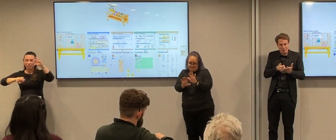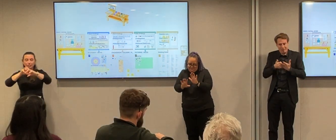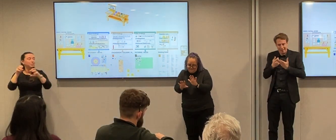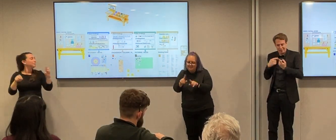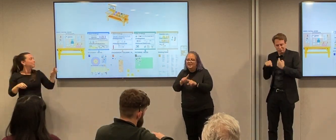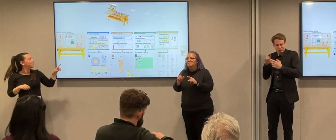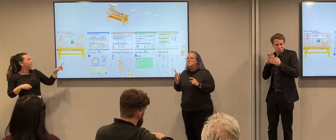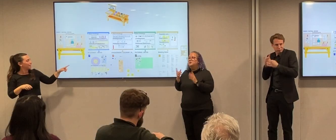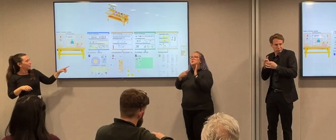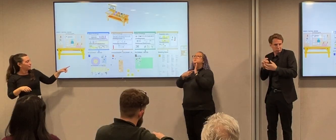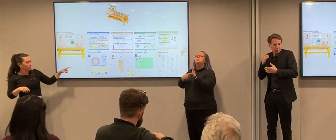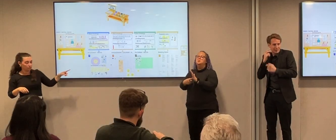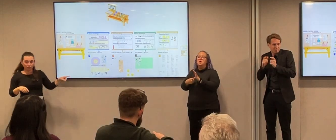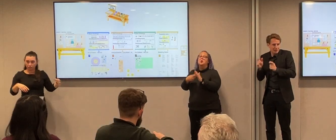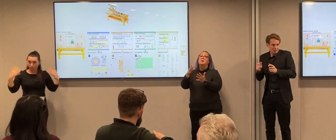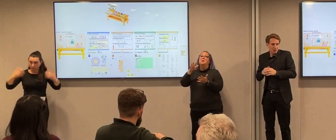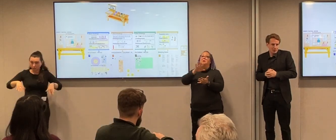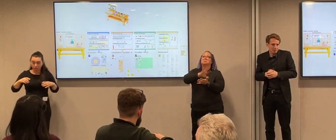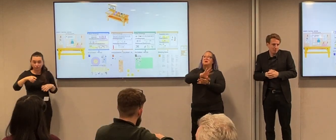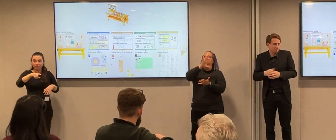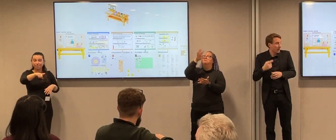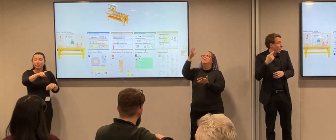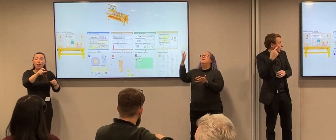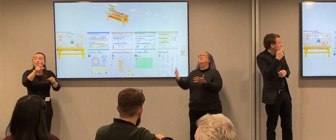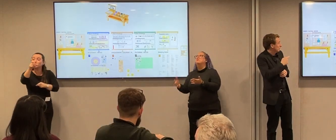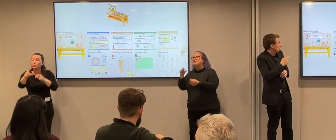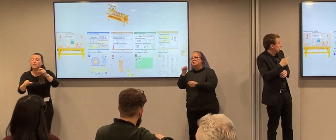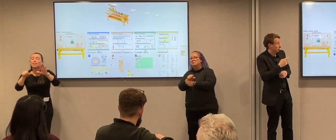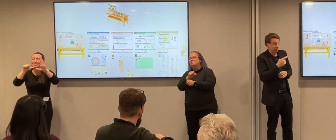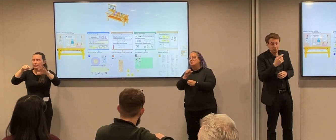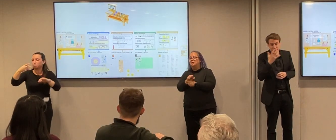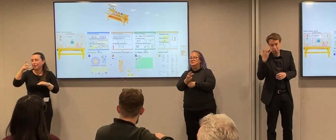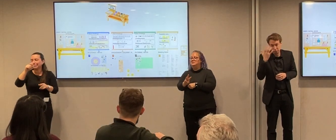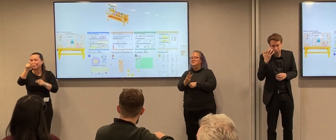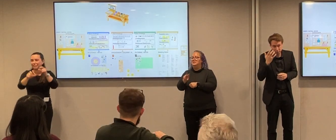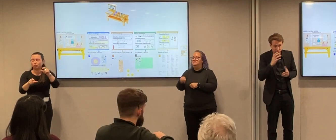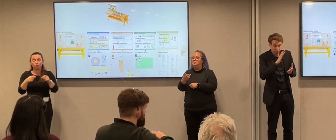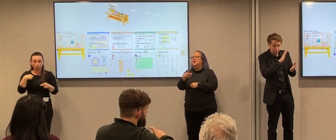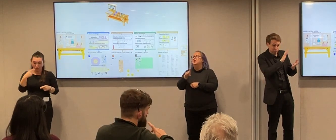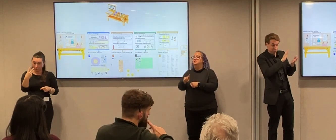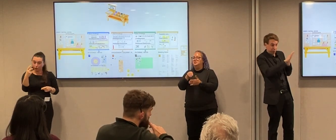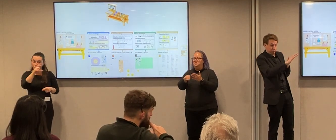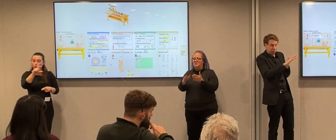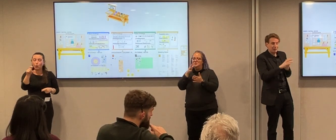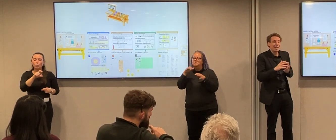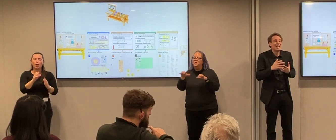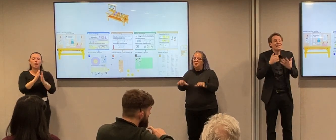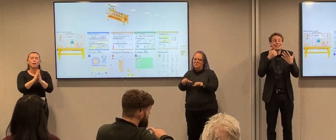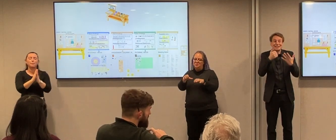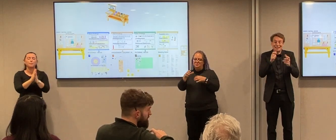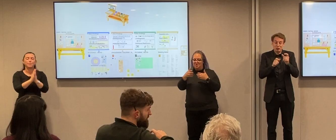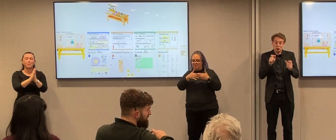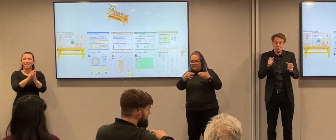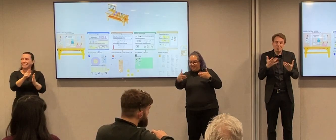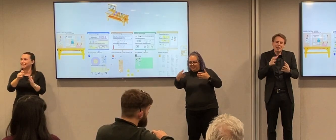just to prove the sheer volume of work that you can get 6 PhD students to do in 2 weeks if you ask them nicely.